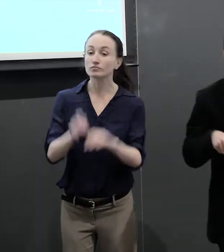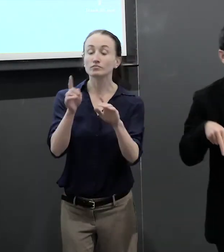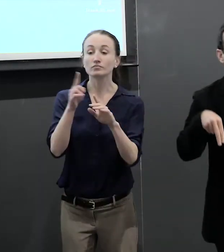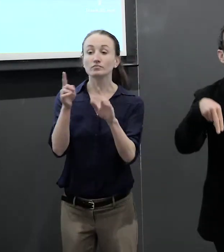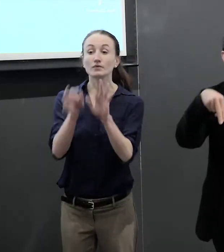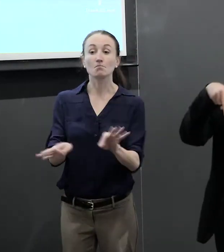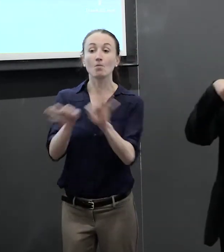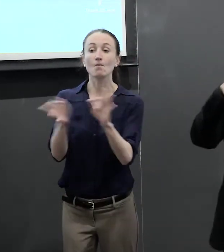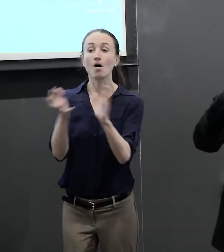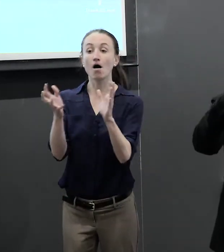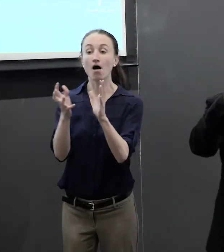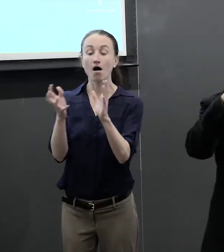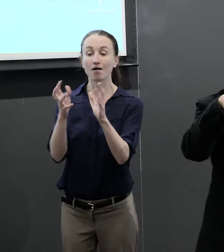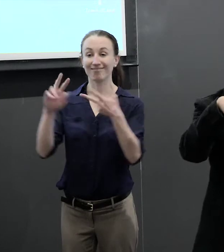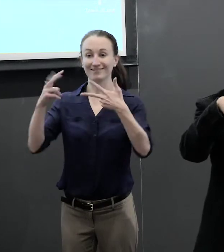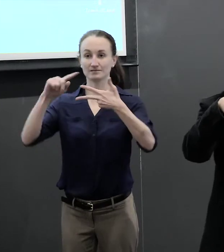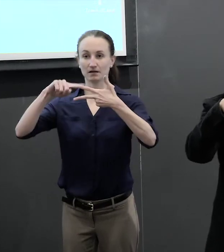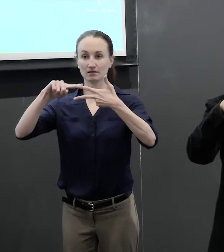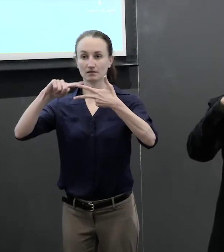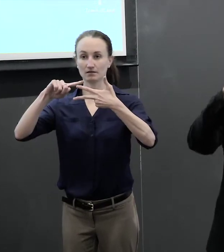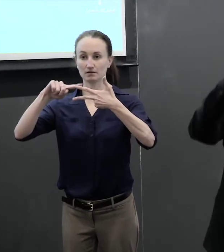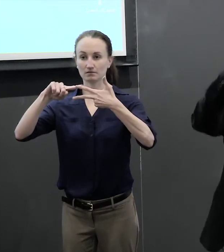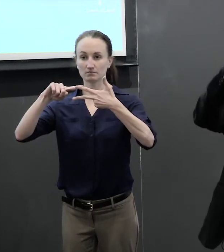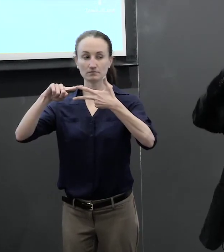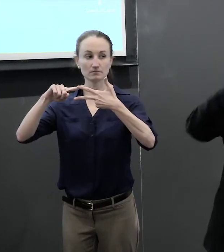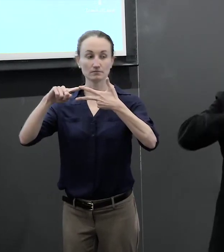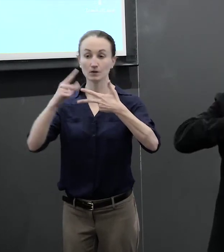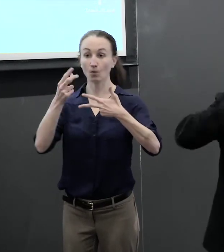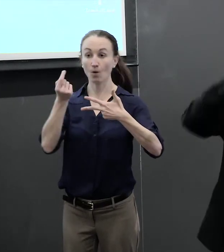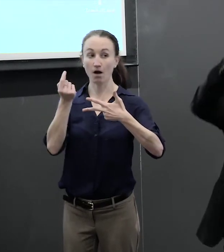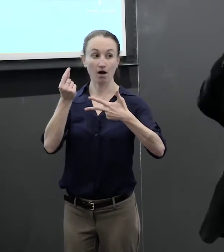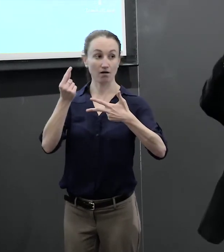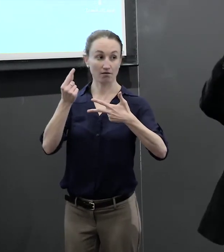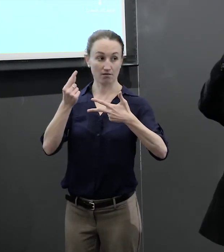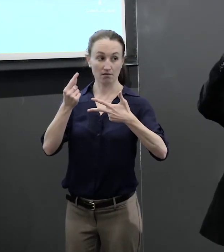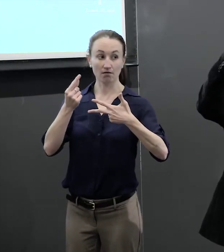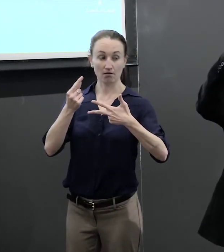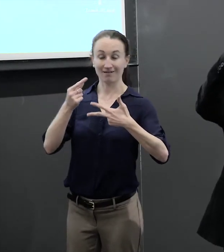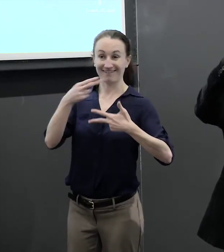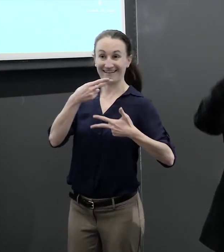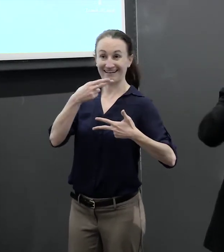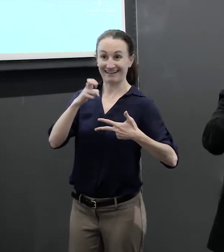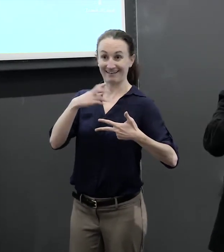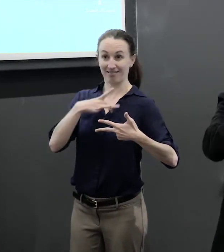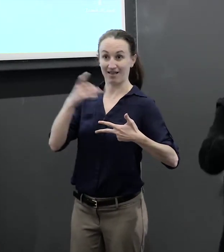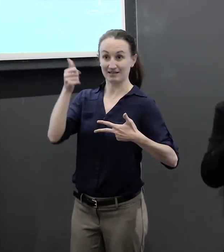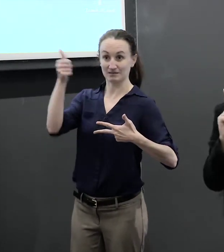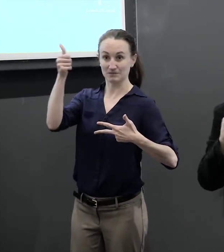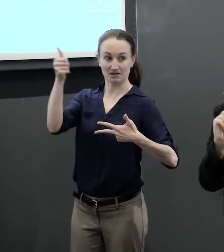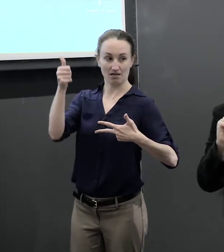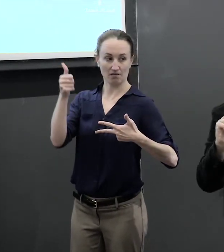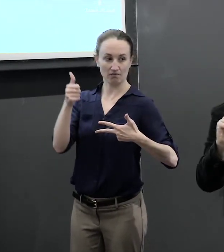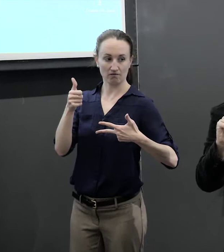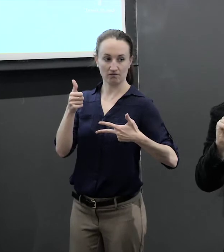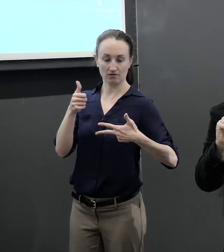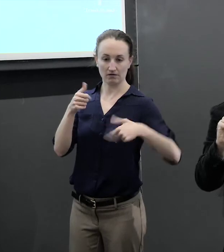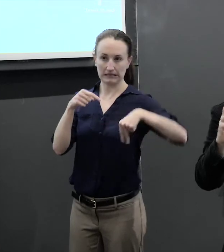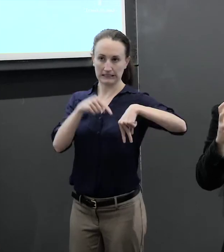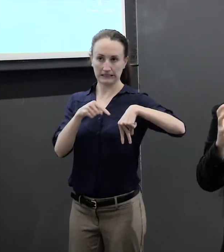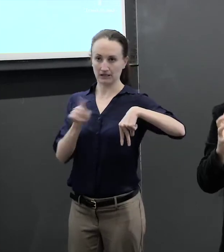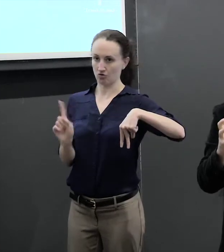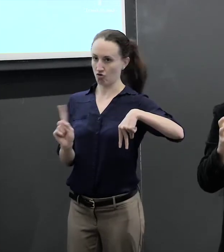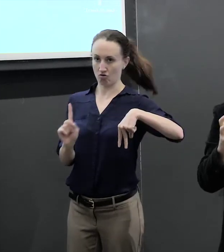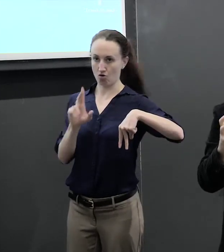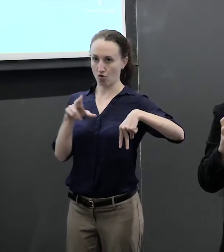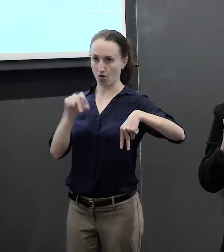crucial condition was the second one, where you had he likes himself, he not.